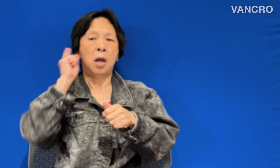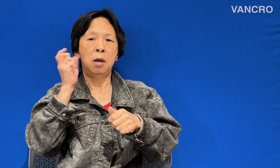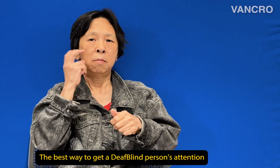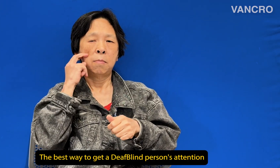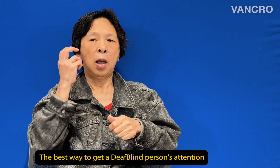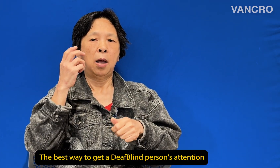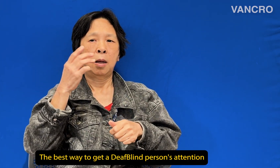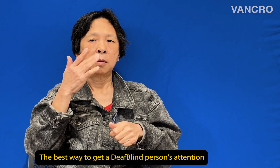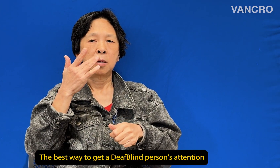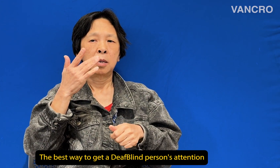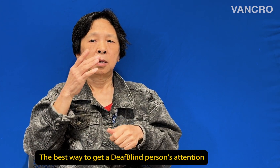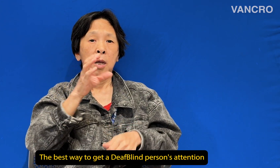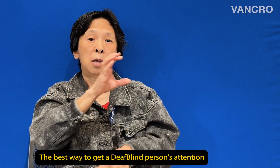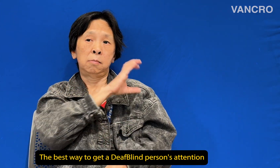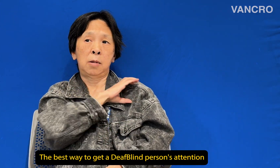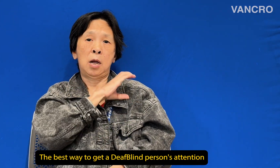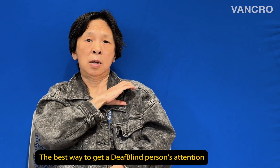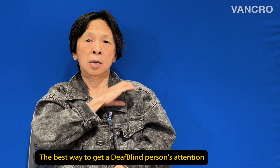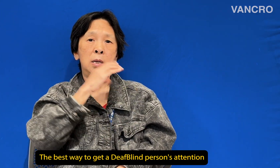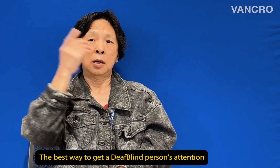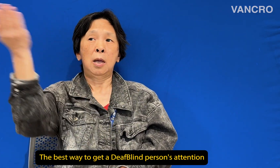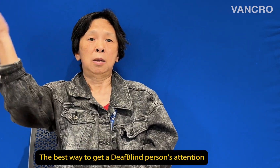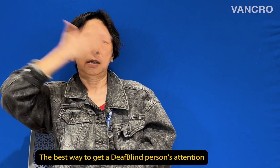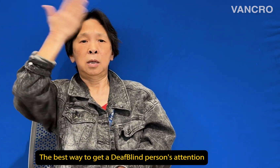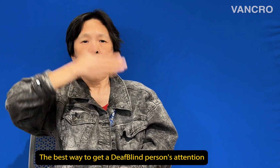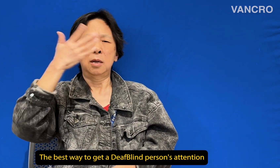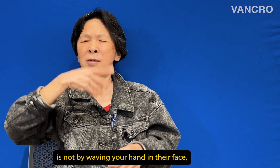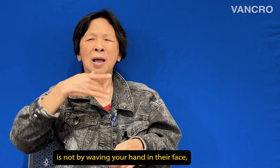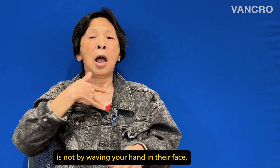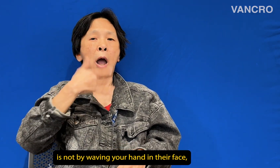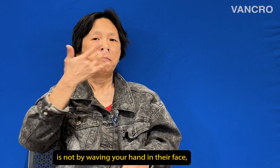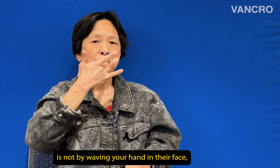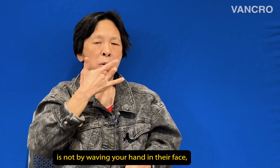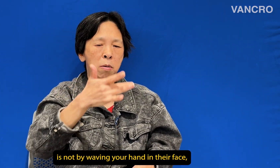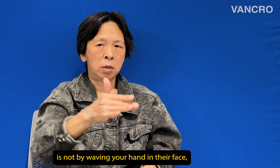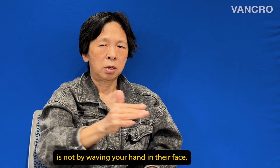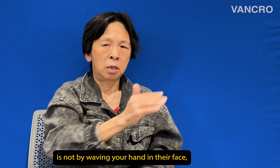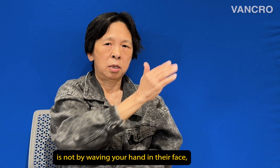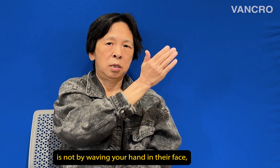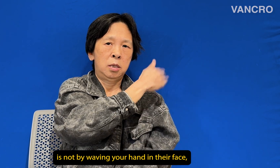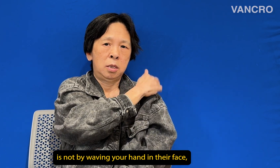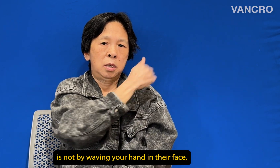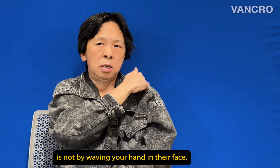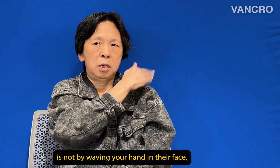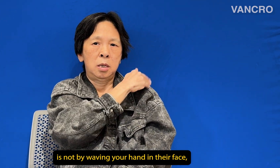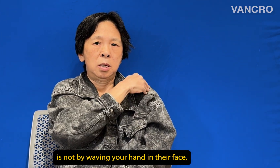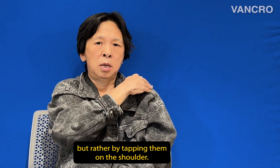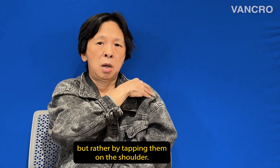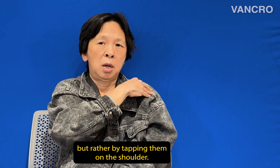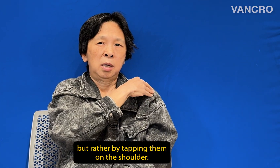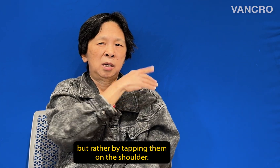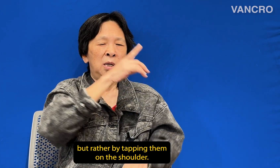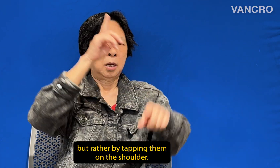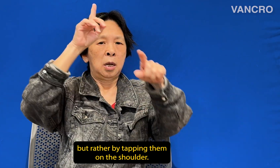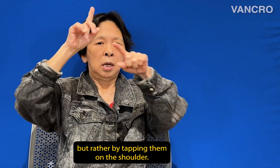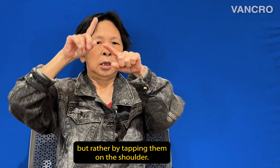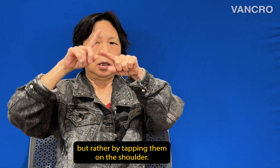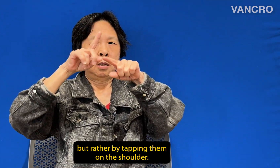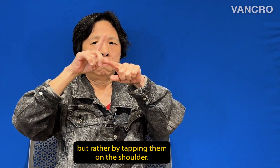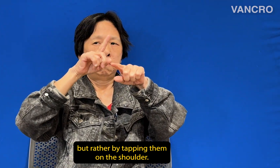The best way to get a deaf-blind person's attention is not by waving your hand in their face, but rather by tapping them on the